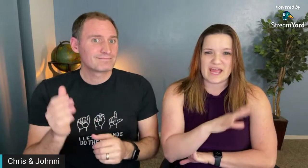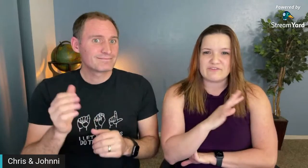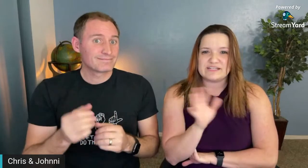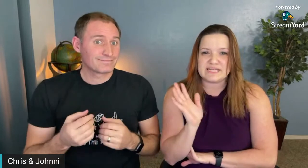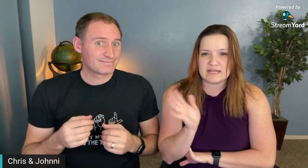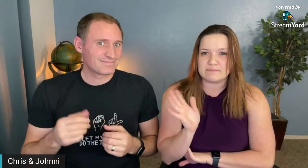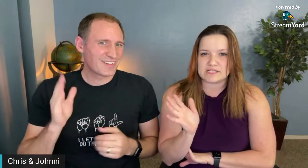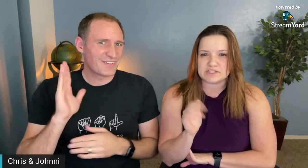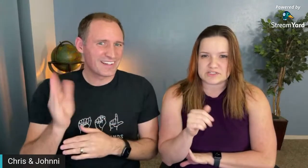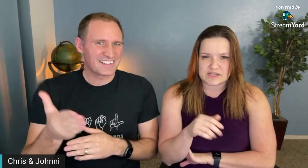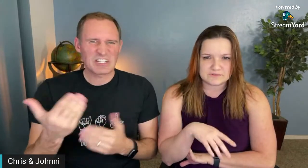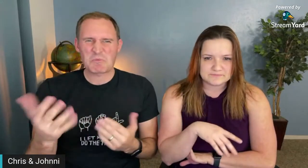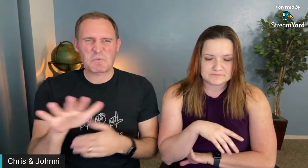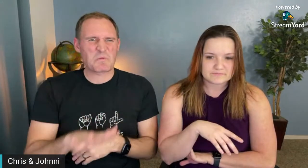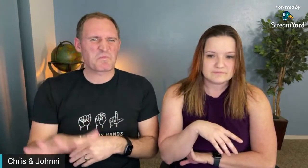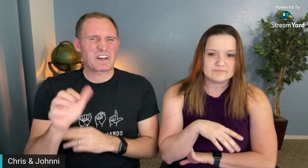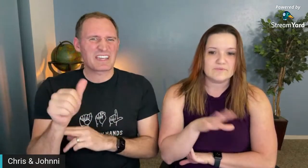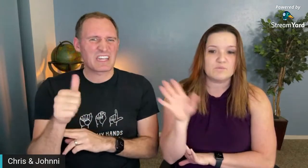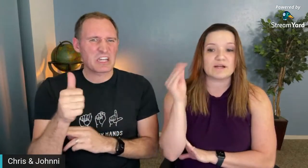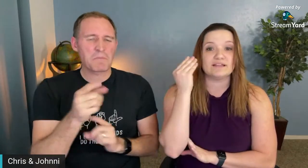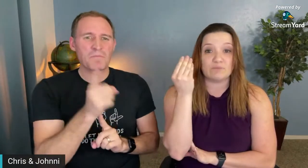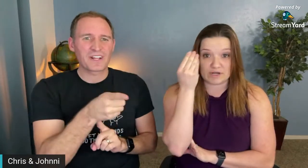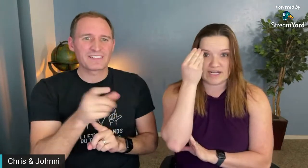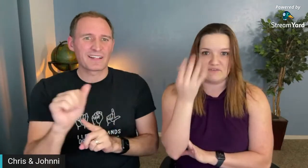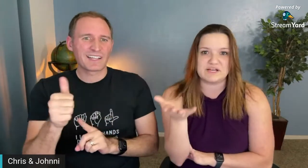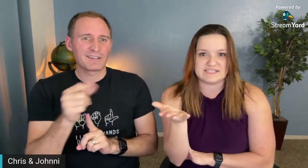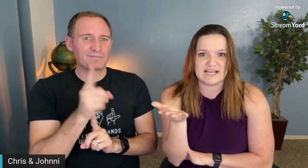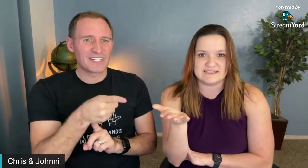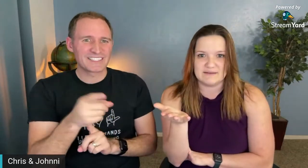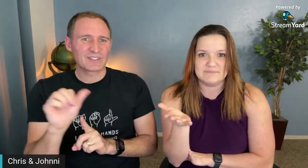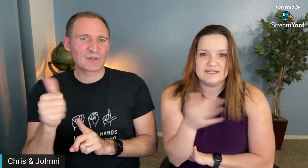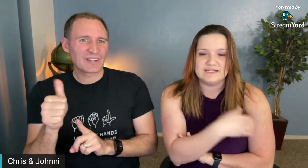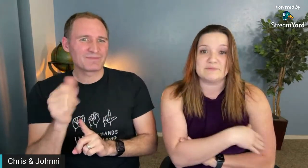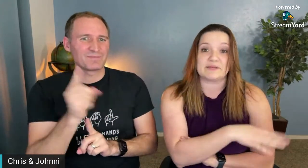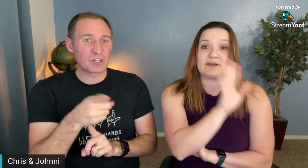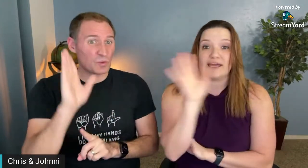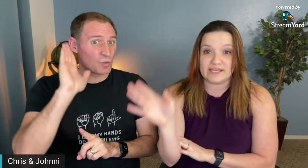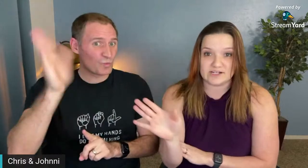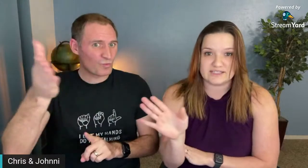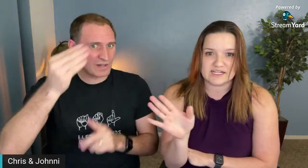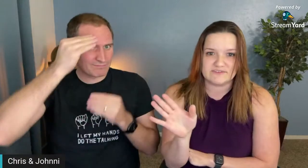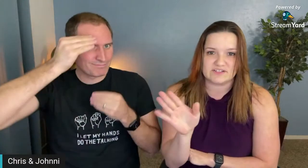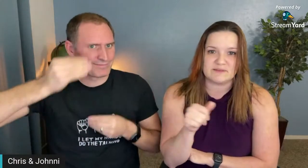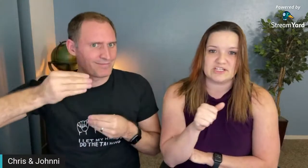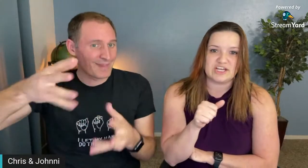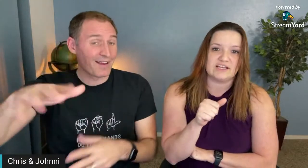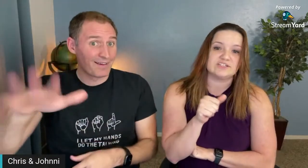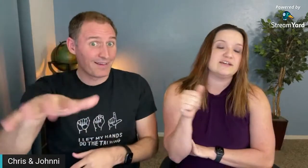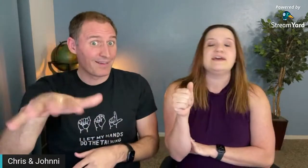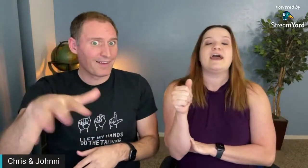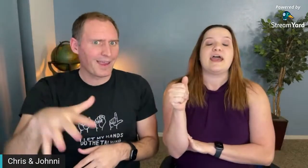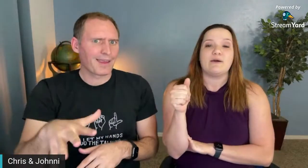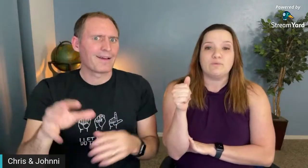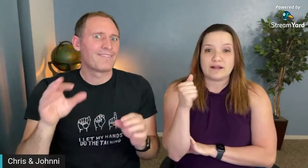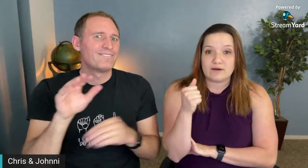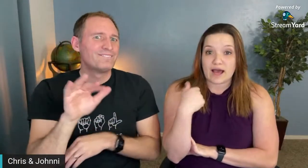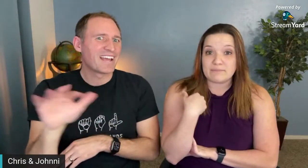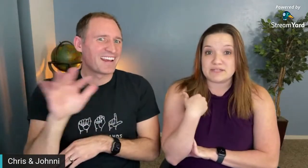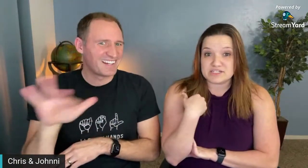Every 10 minutes or so, we're gonna give you guys a heads up. Be like, okay, here's the next finger spelling challenge. And what I'm gonna